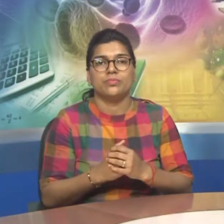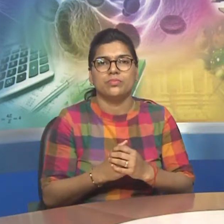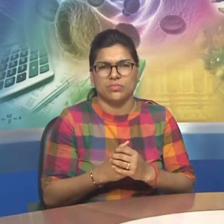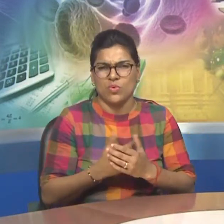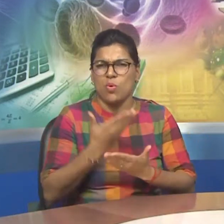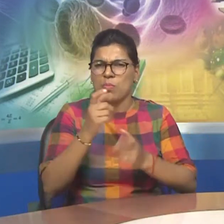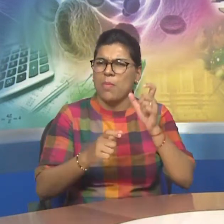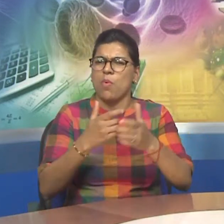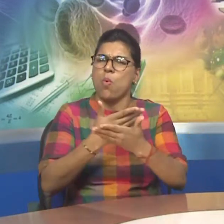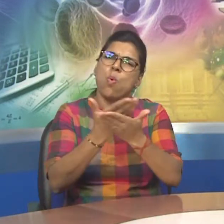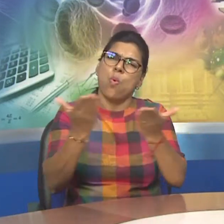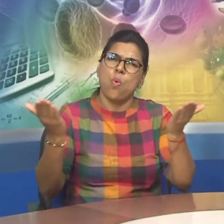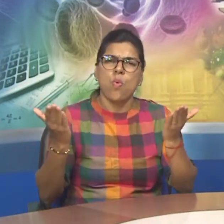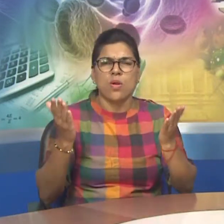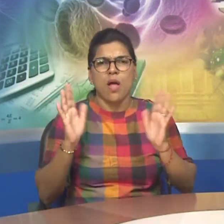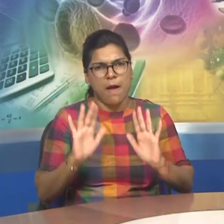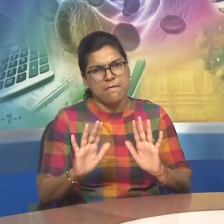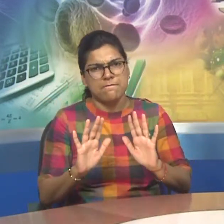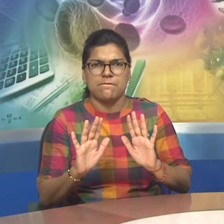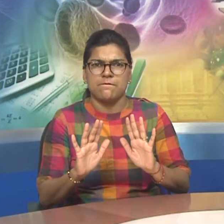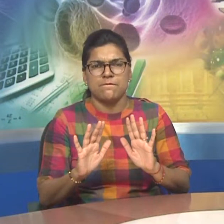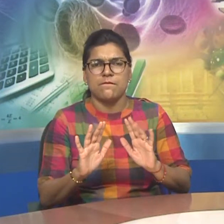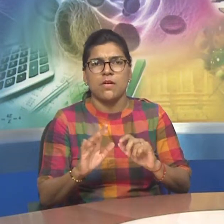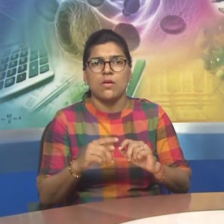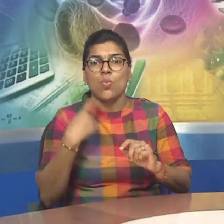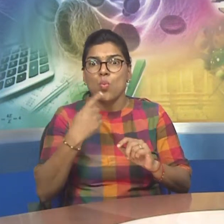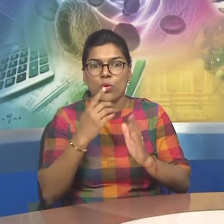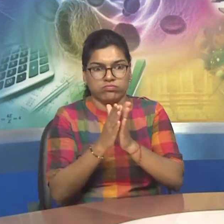You can see the on-screen text.